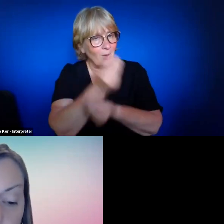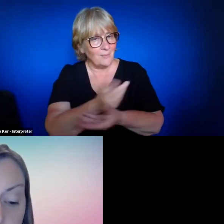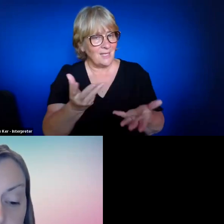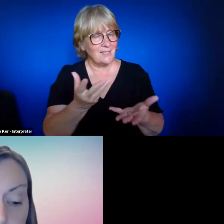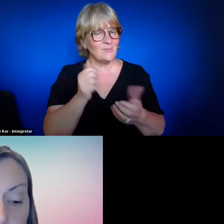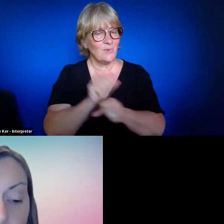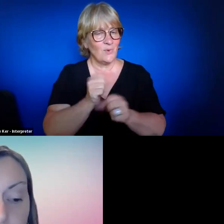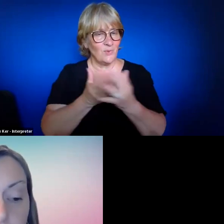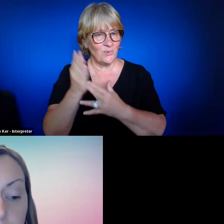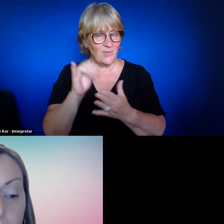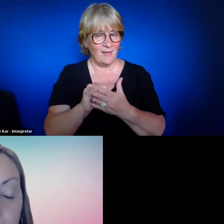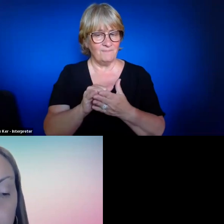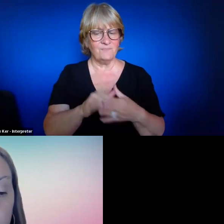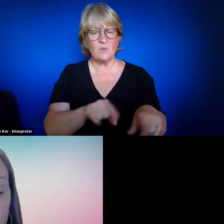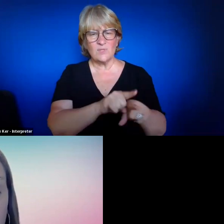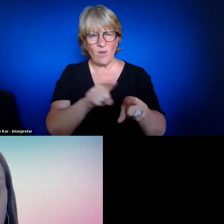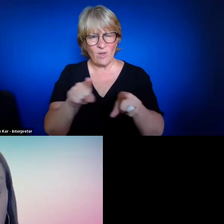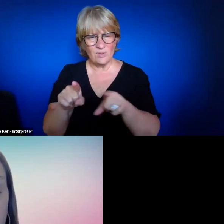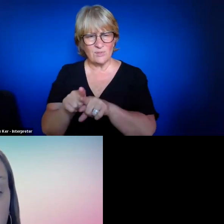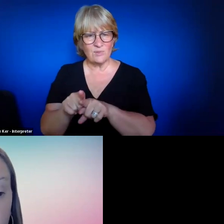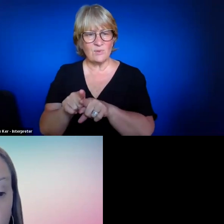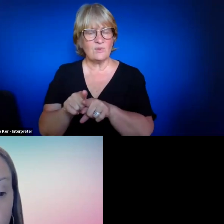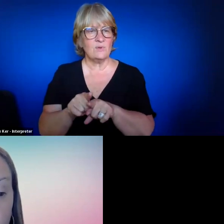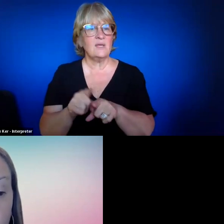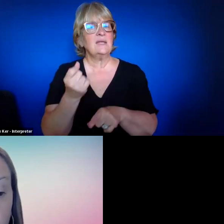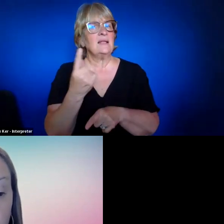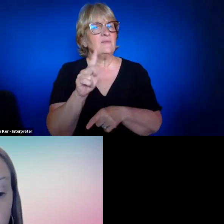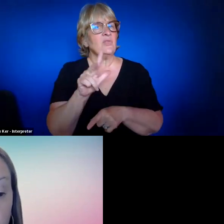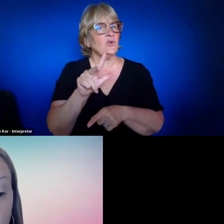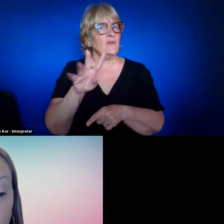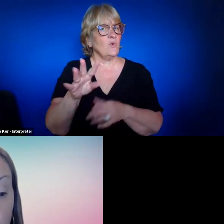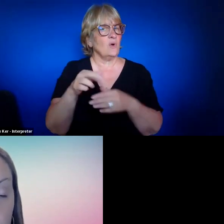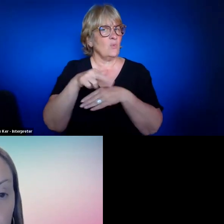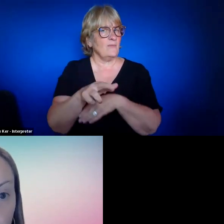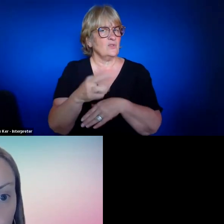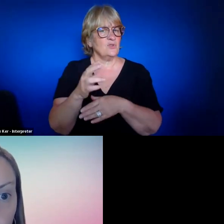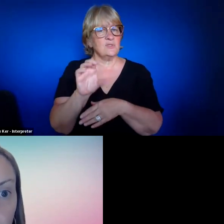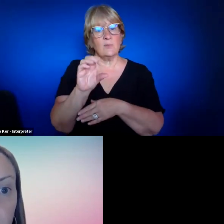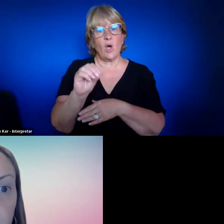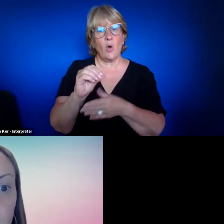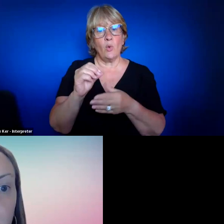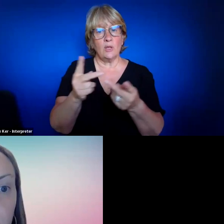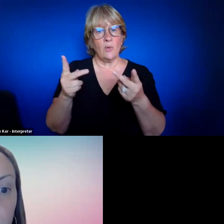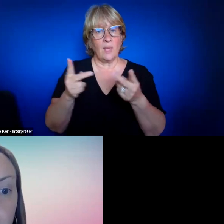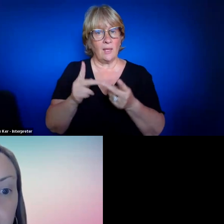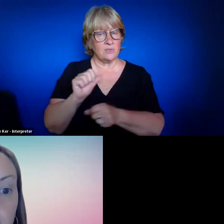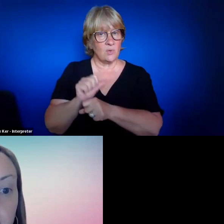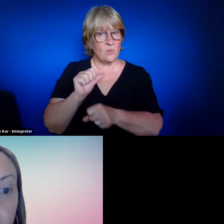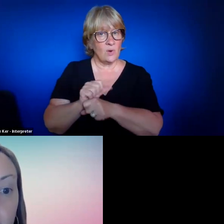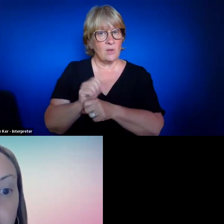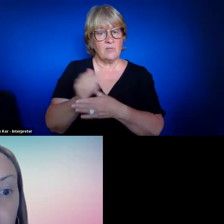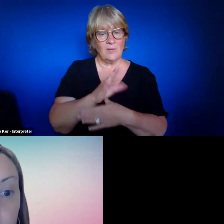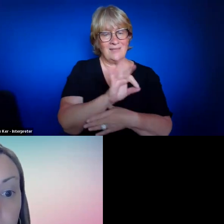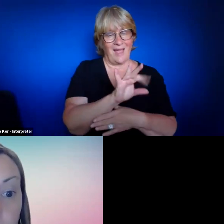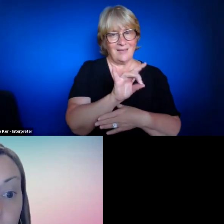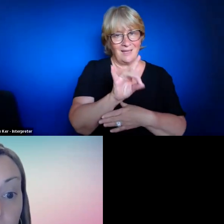work through that. There was also in 1134 reference to some co-location work. So that's between 988